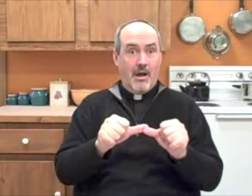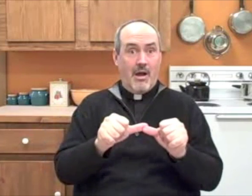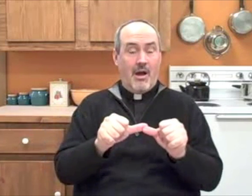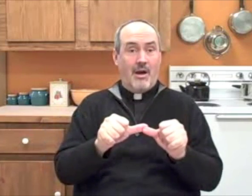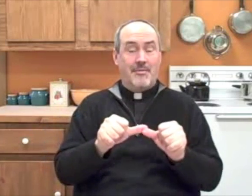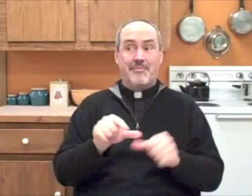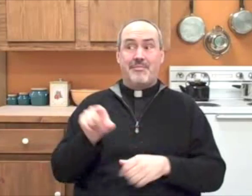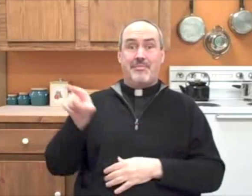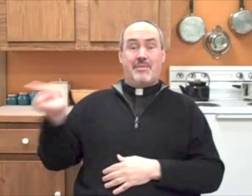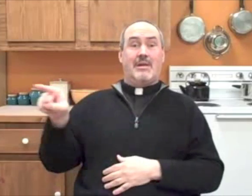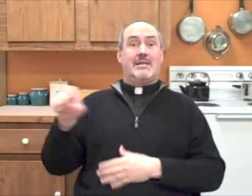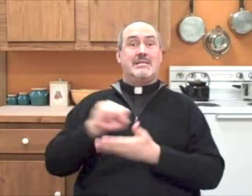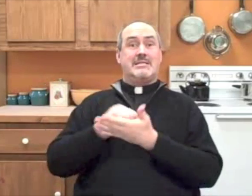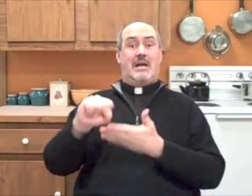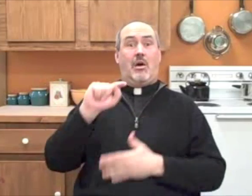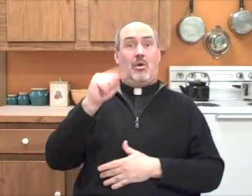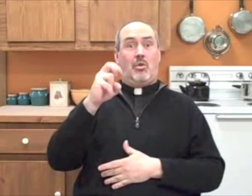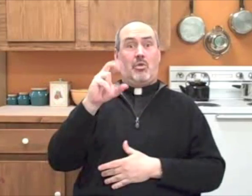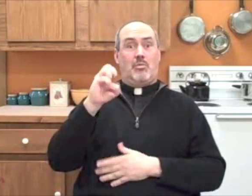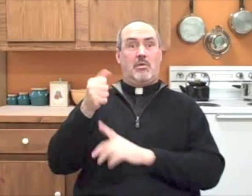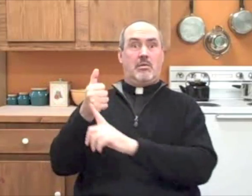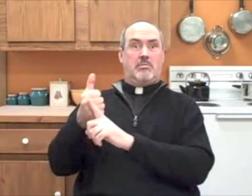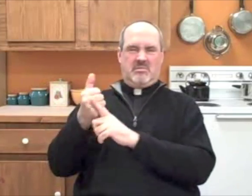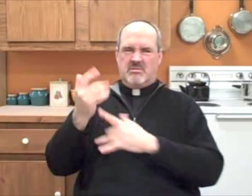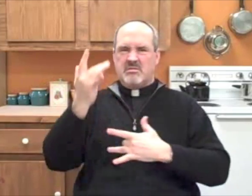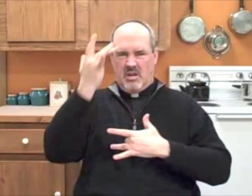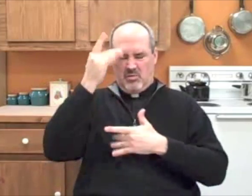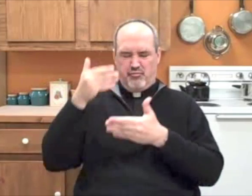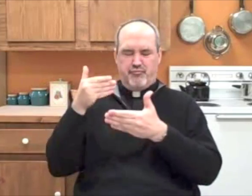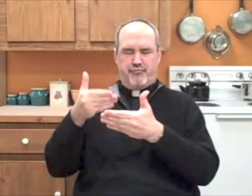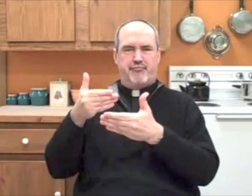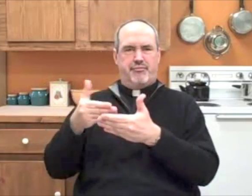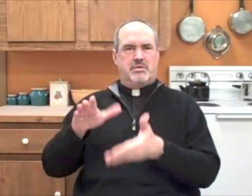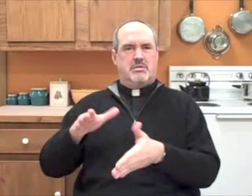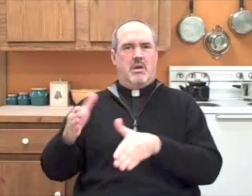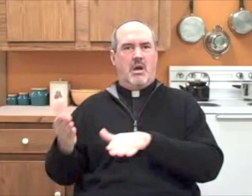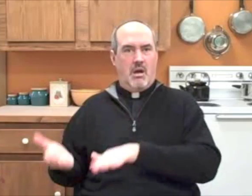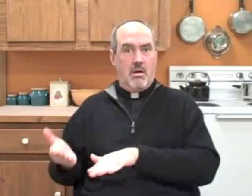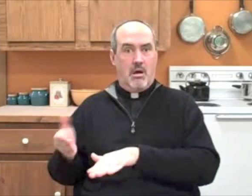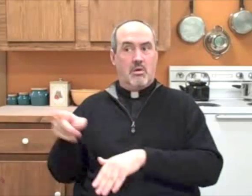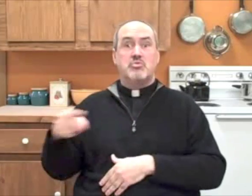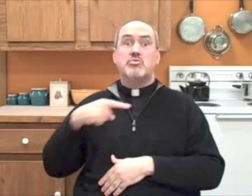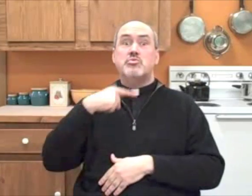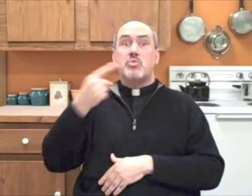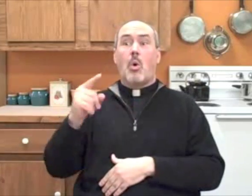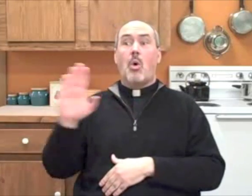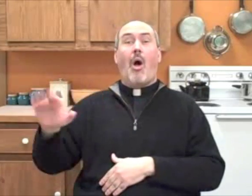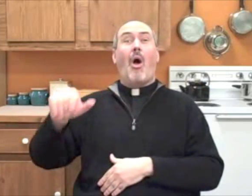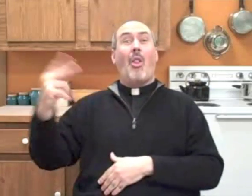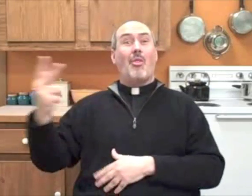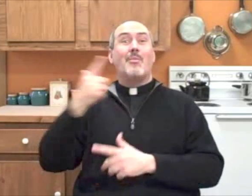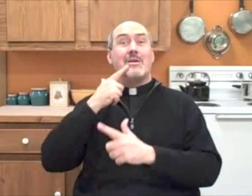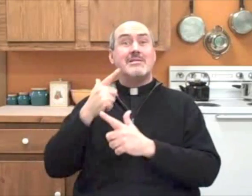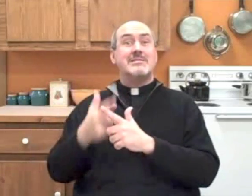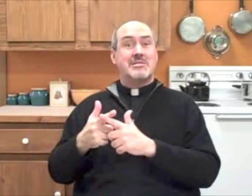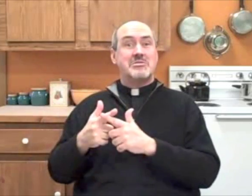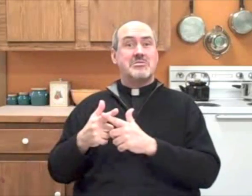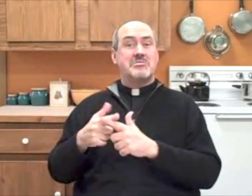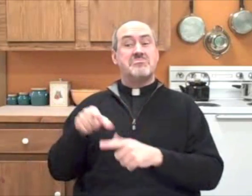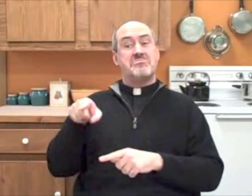Now, at that time, Saint Therese was gravely ill and she was close to death. She told her other two sisters that she could see